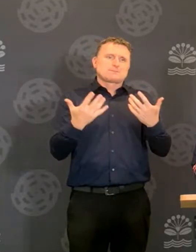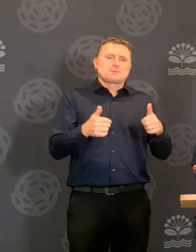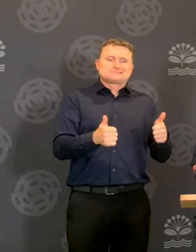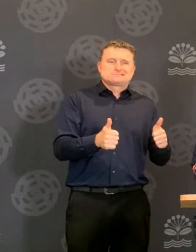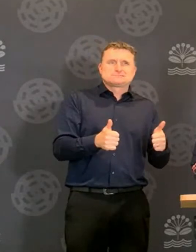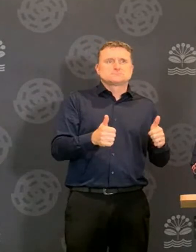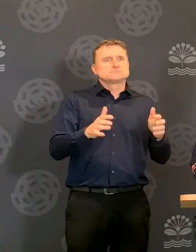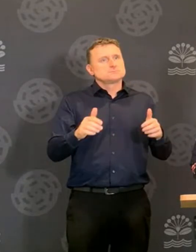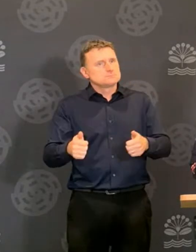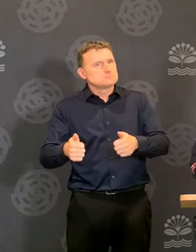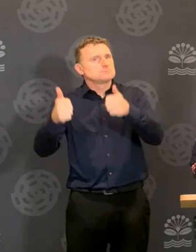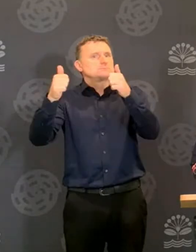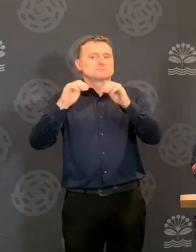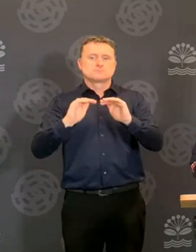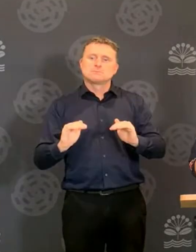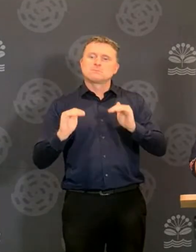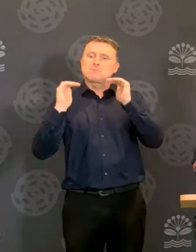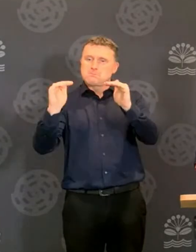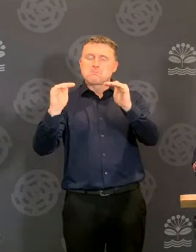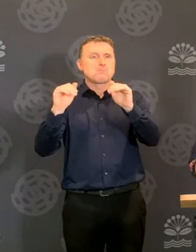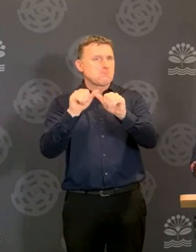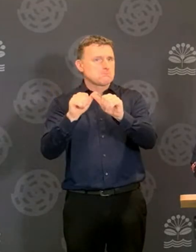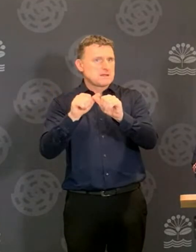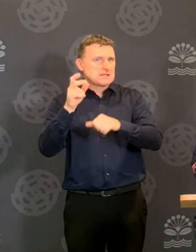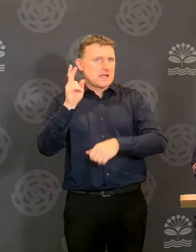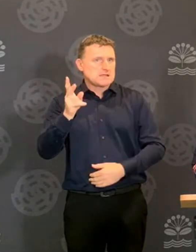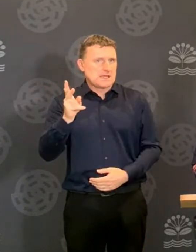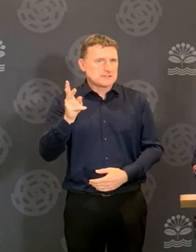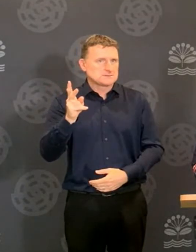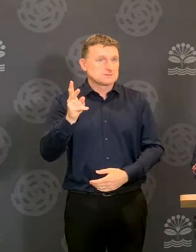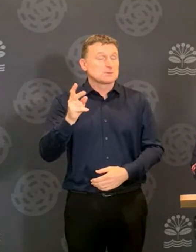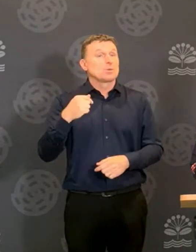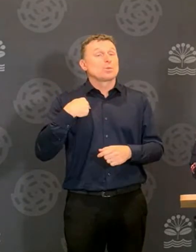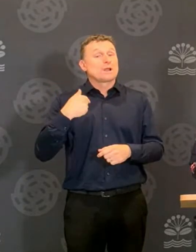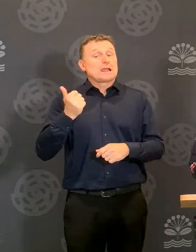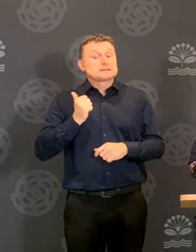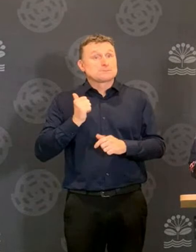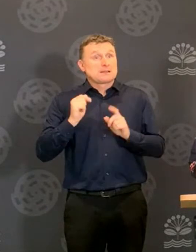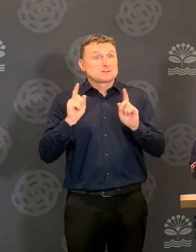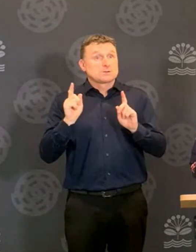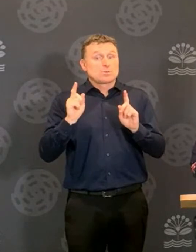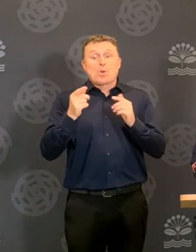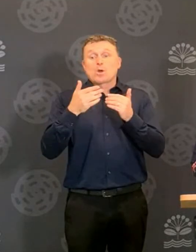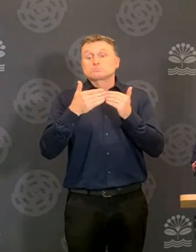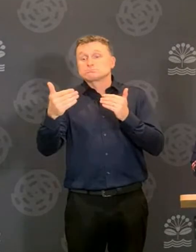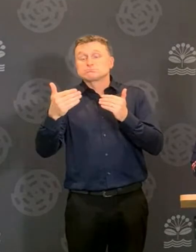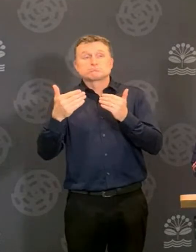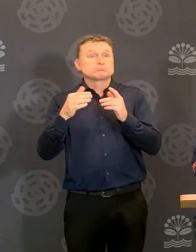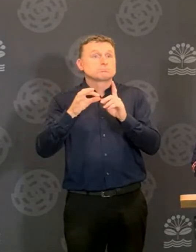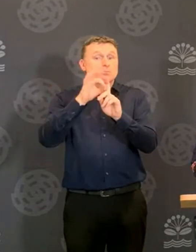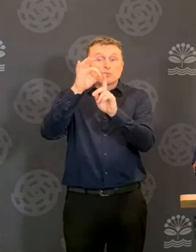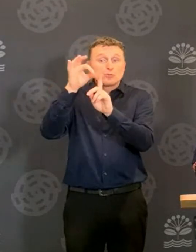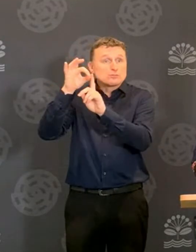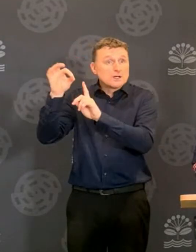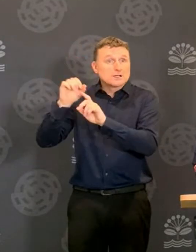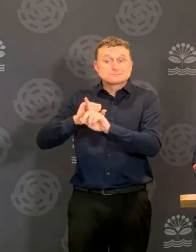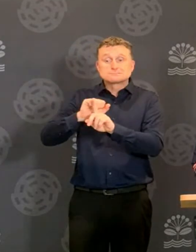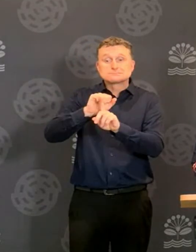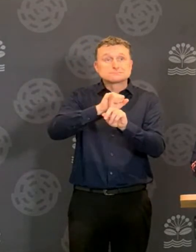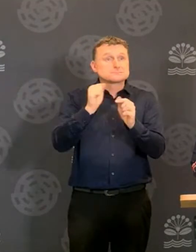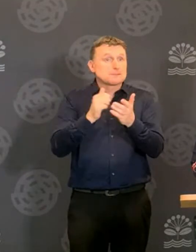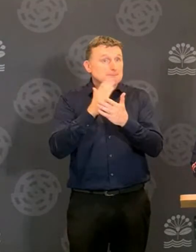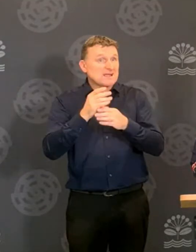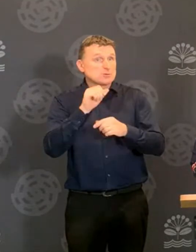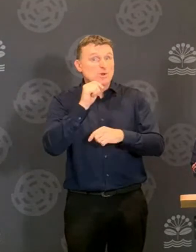structure, and through that we would expect a range of things to be looked at, including what needs to be done to make sure